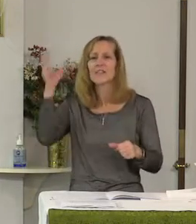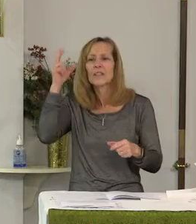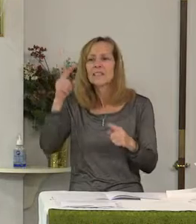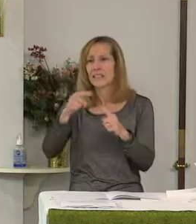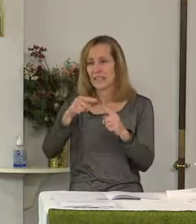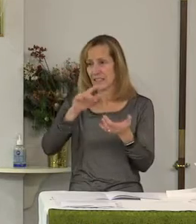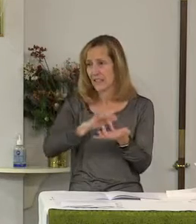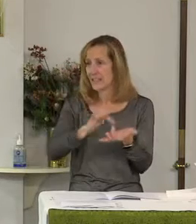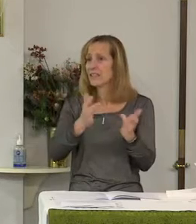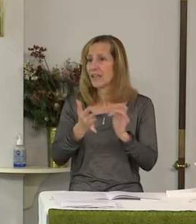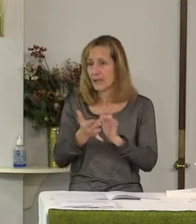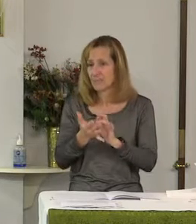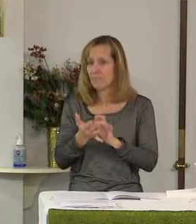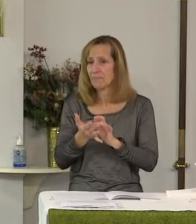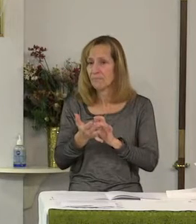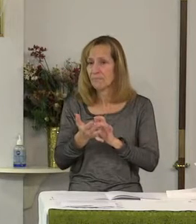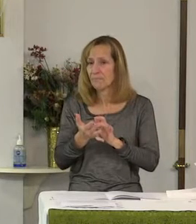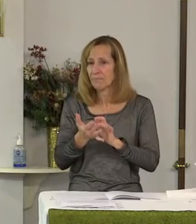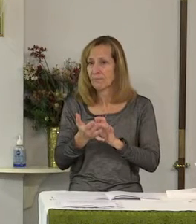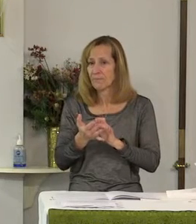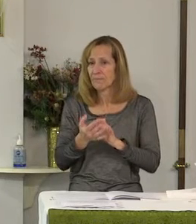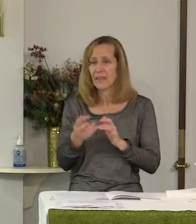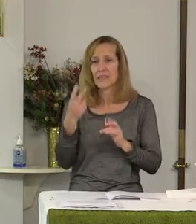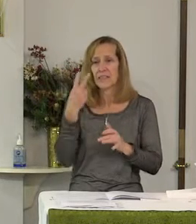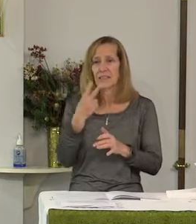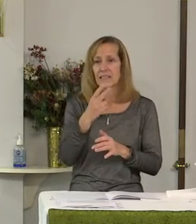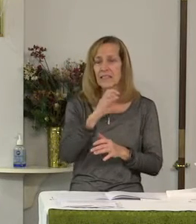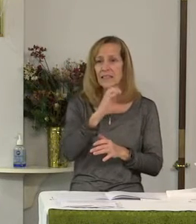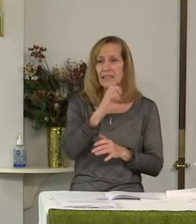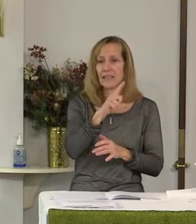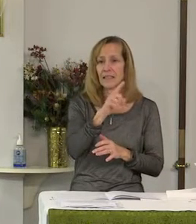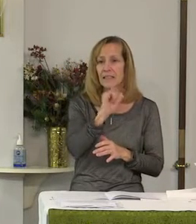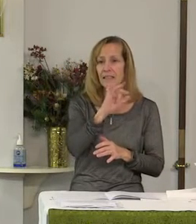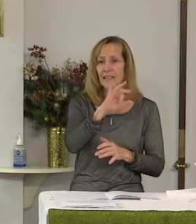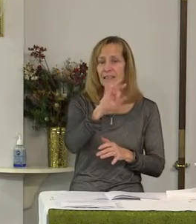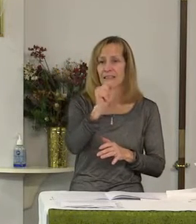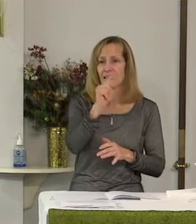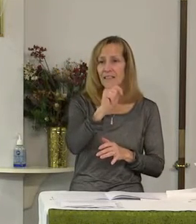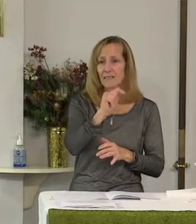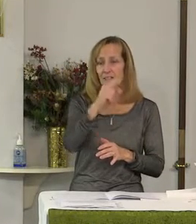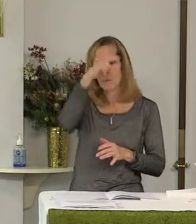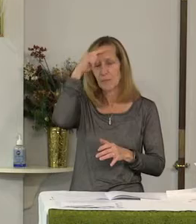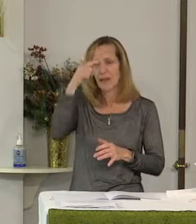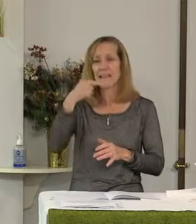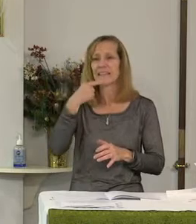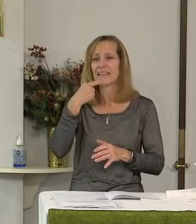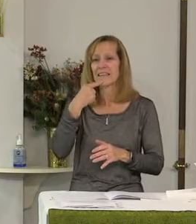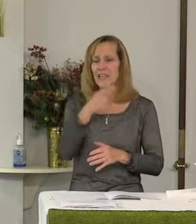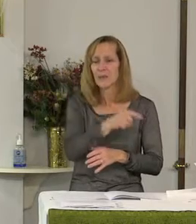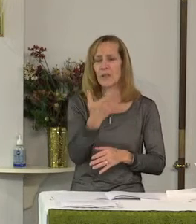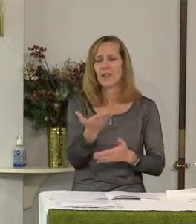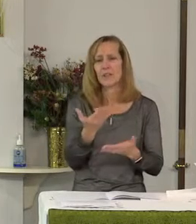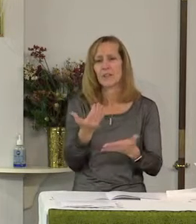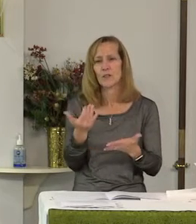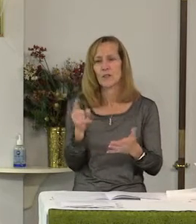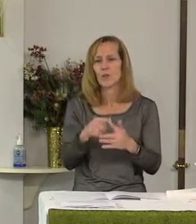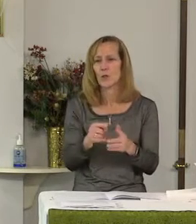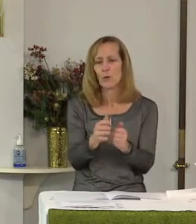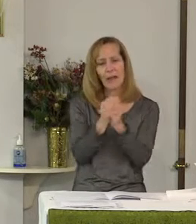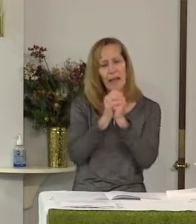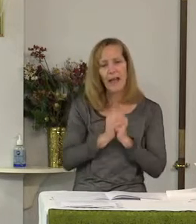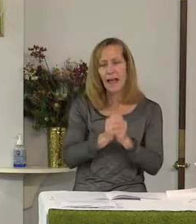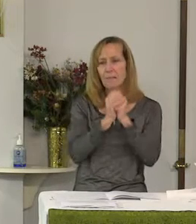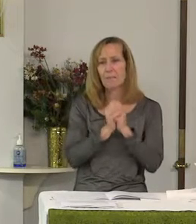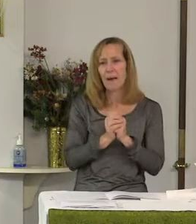to him. And C. Clifton Black writes, "It's one thing to admire the Messiah.